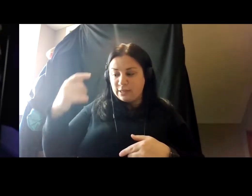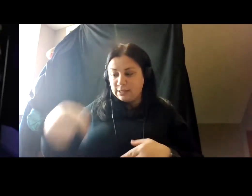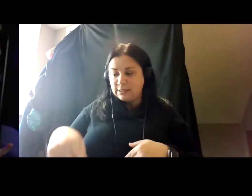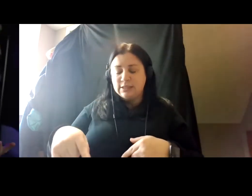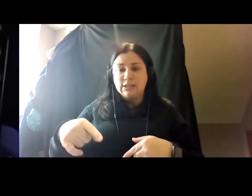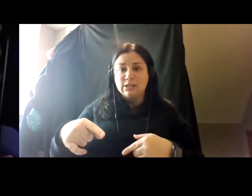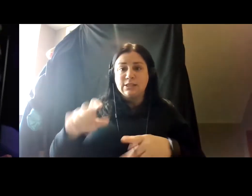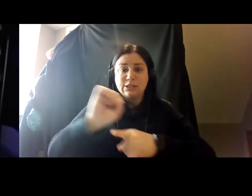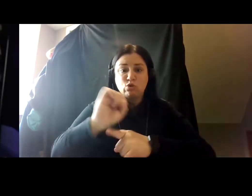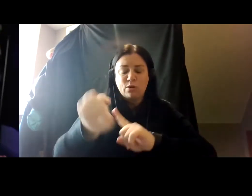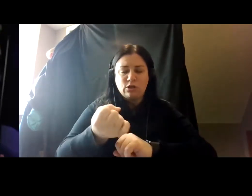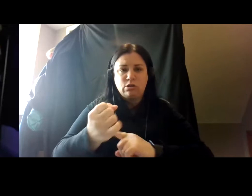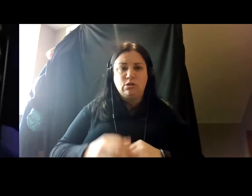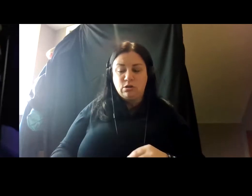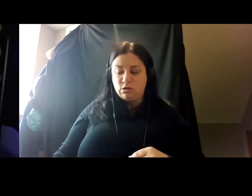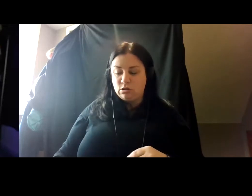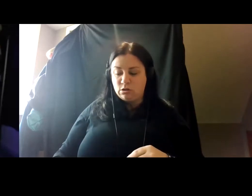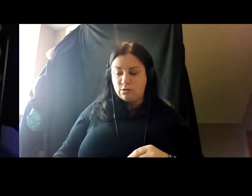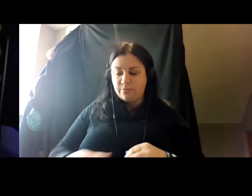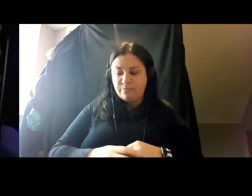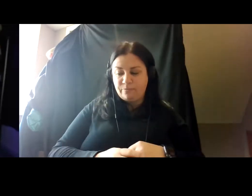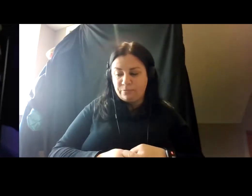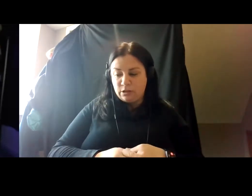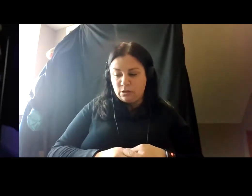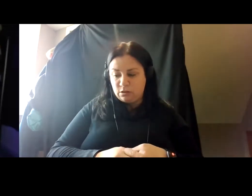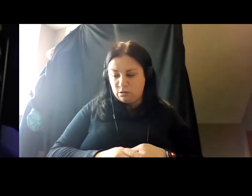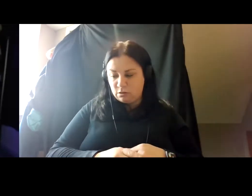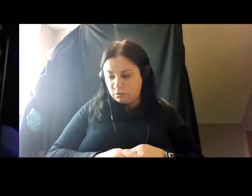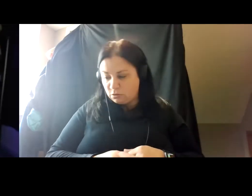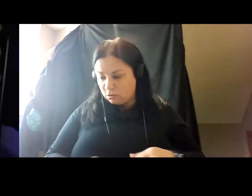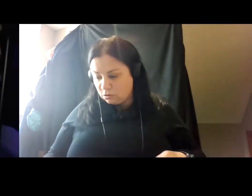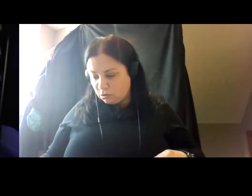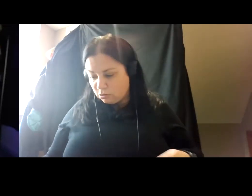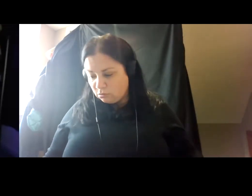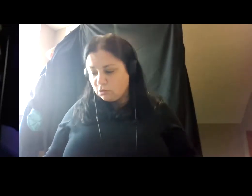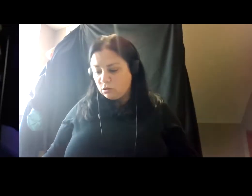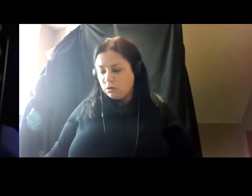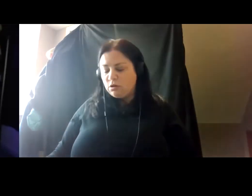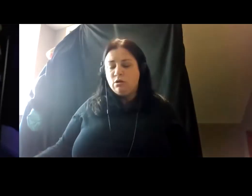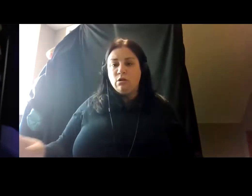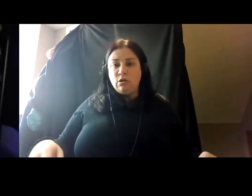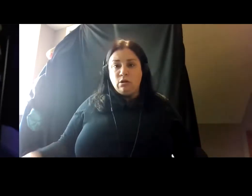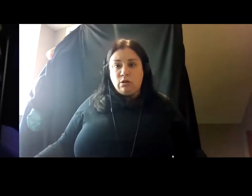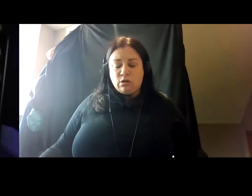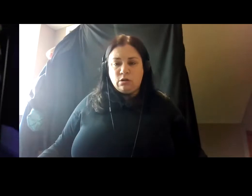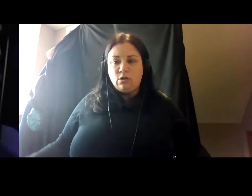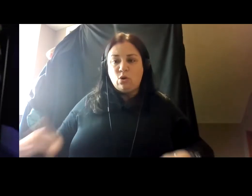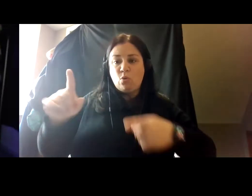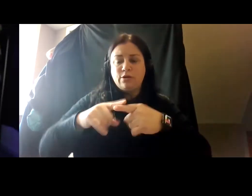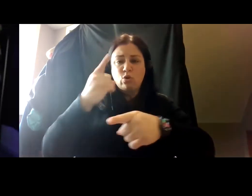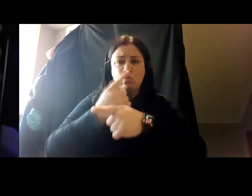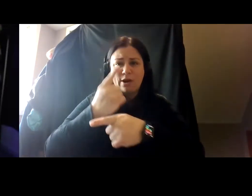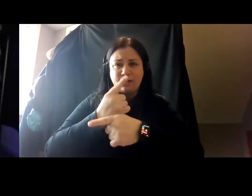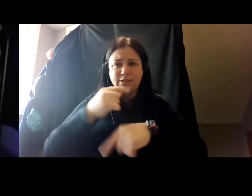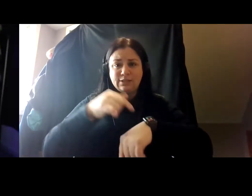to be pushed, which I wish I didn't have to be, because there's so many times when is the right time to make